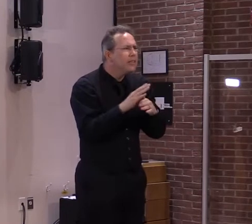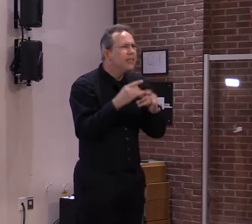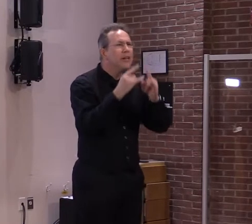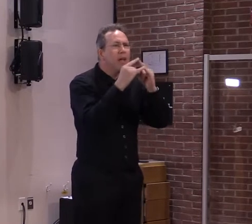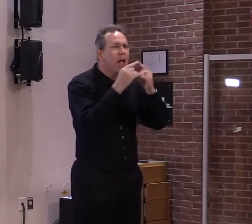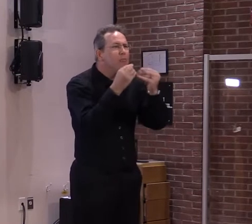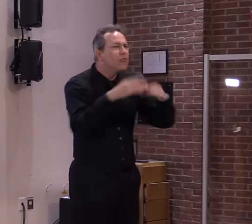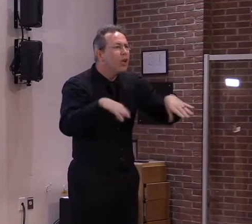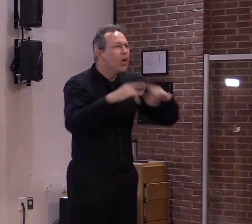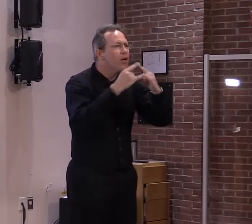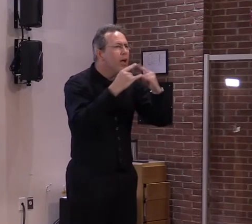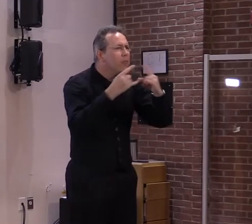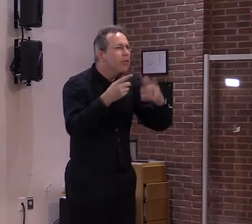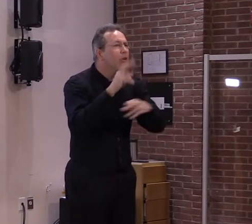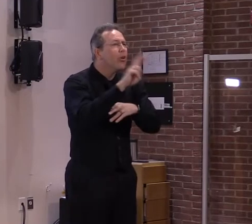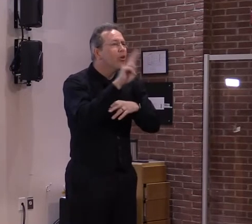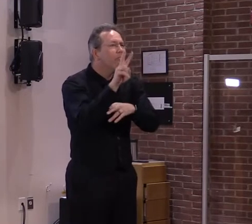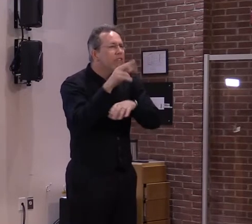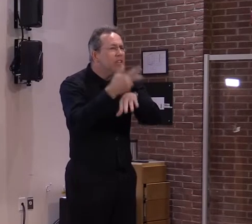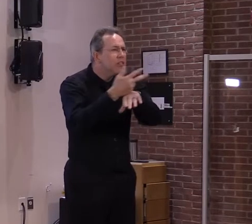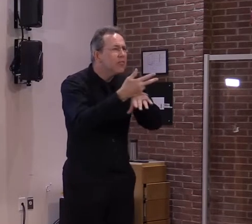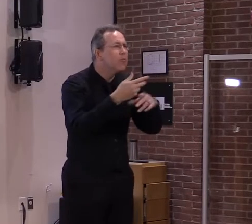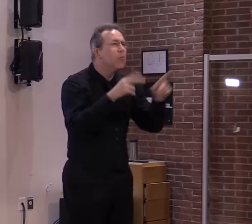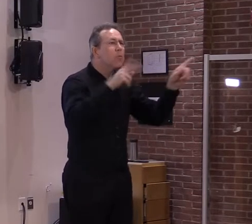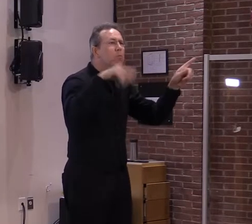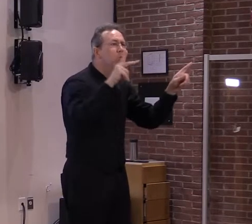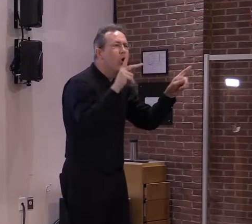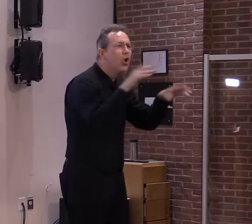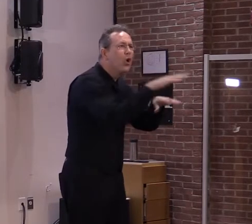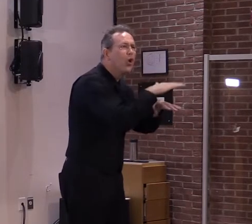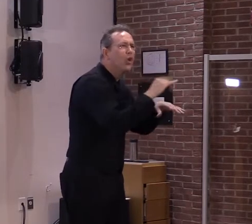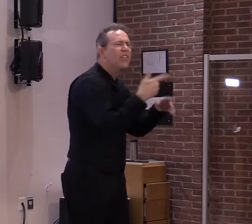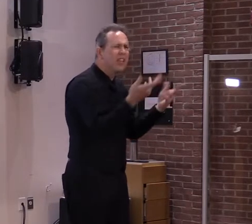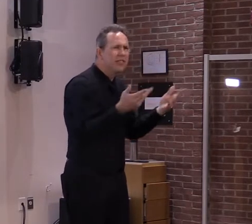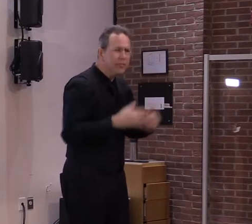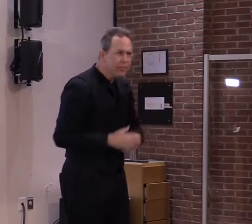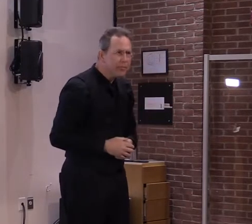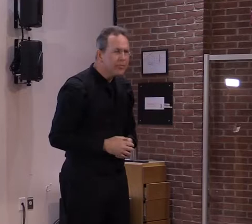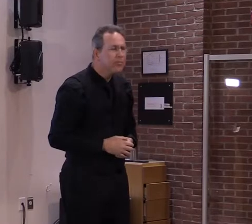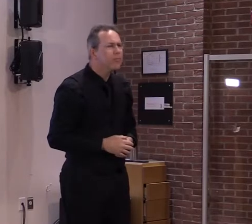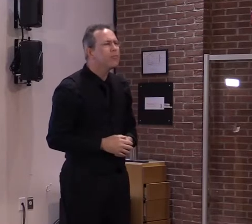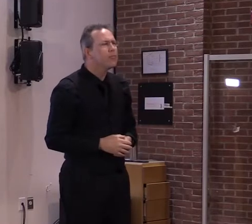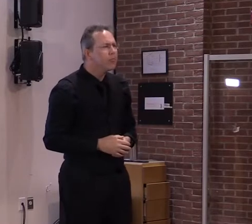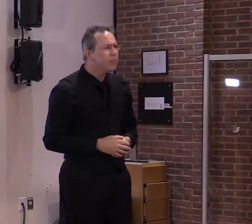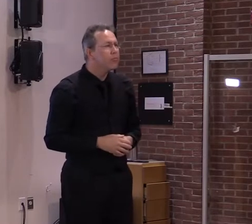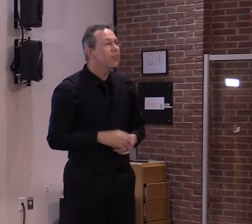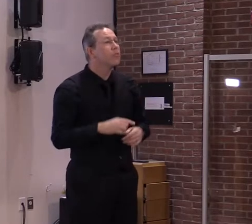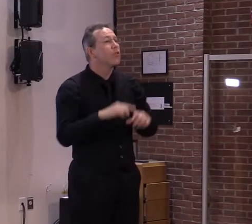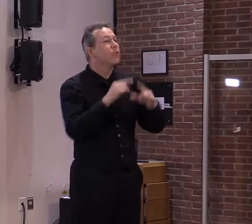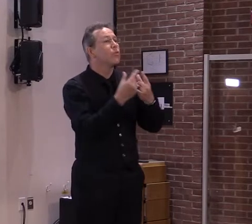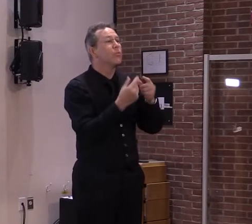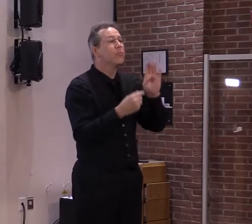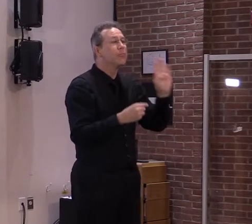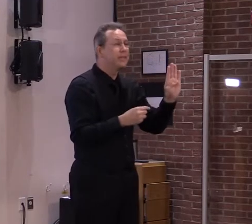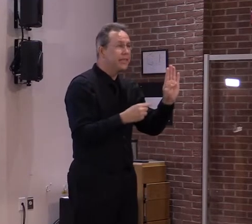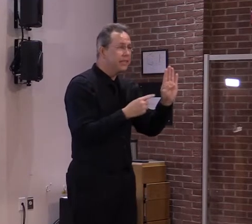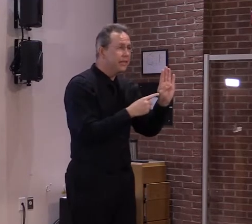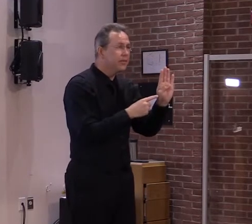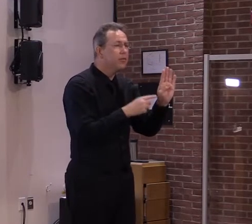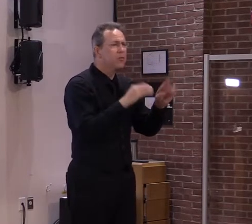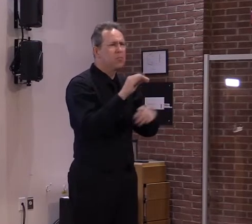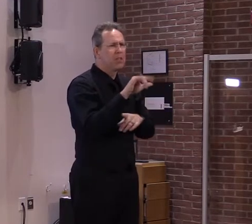universal guidance on May 1st, and that includes the longer duration or close contact environments,